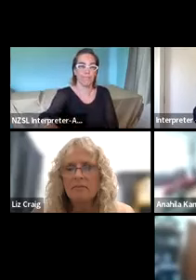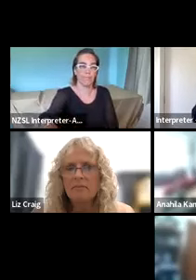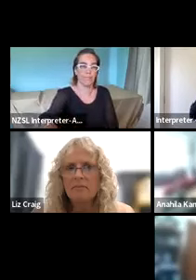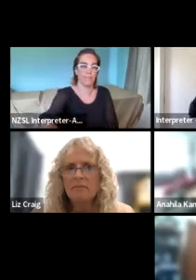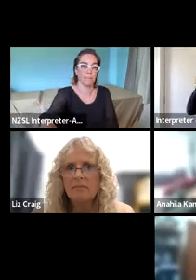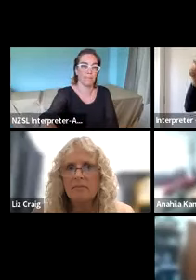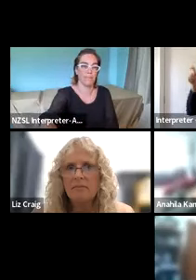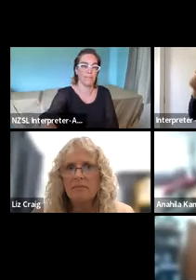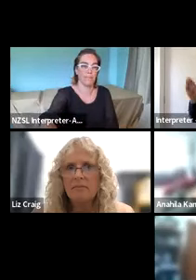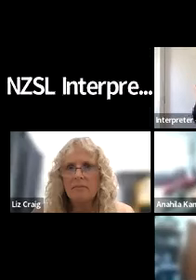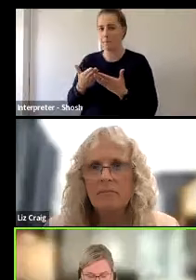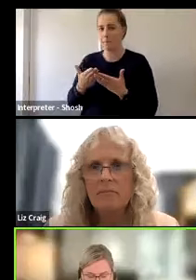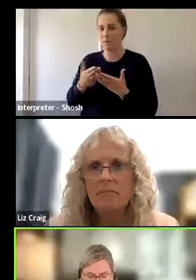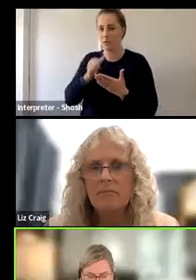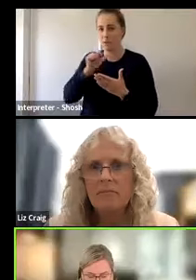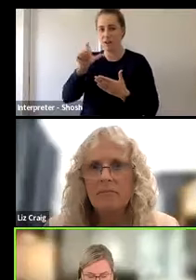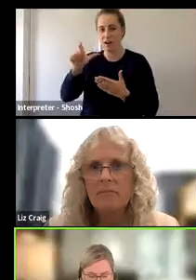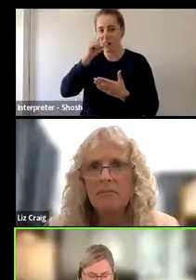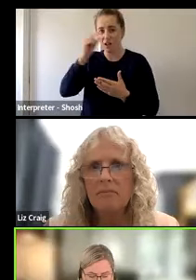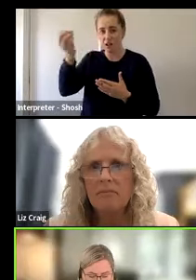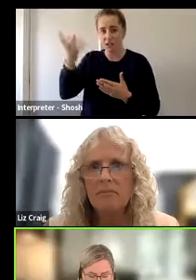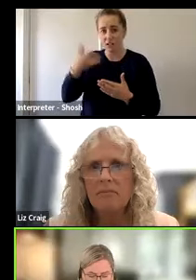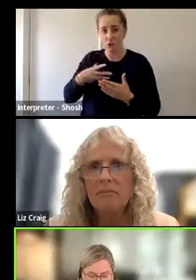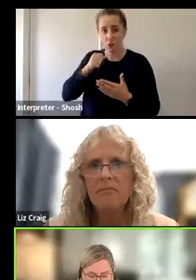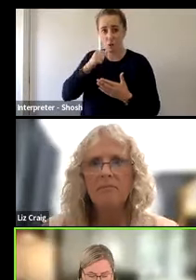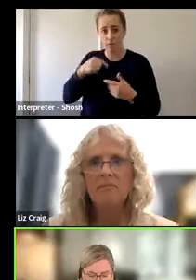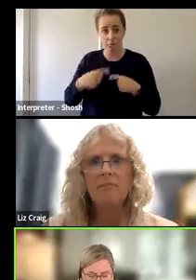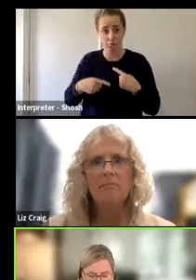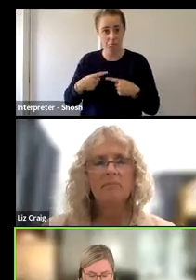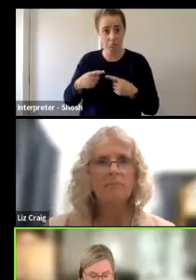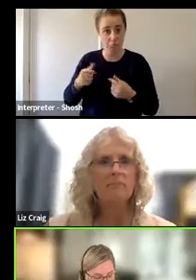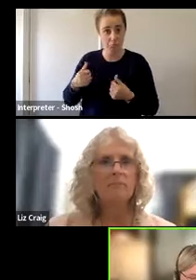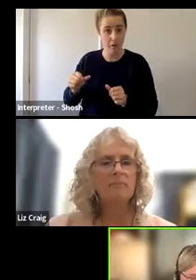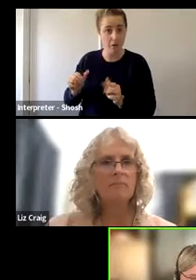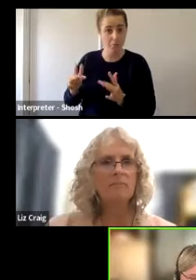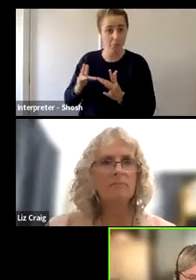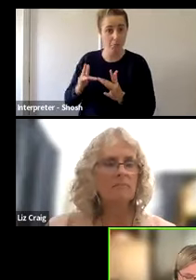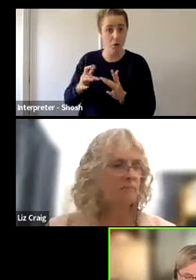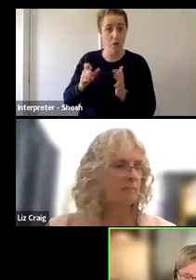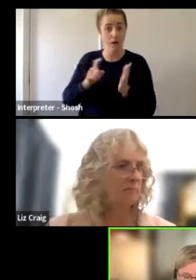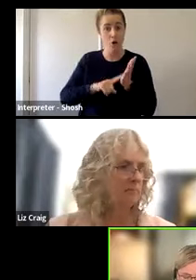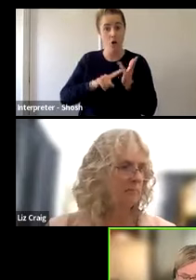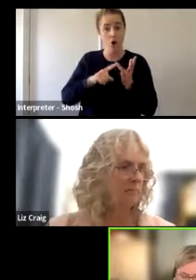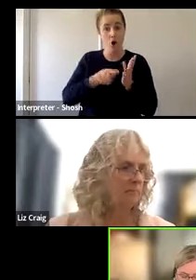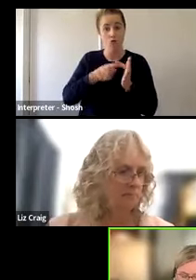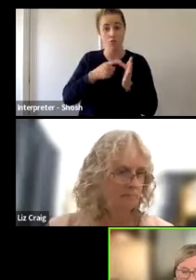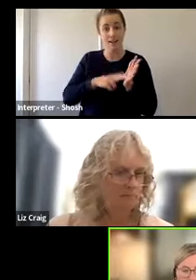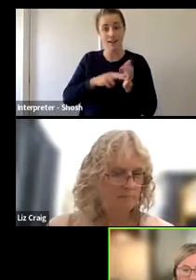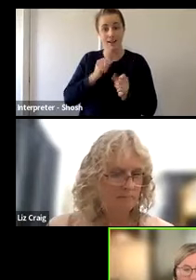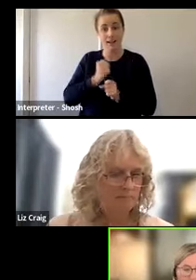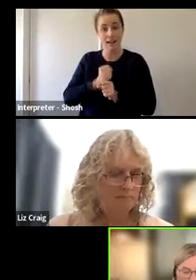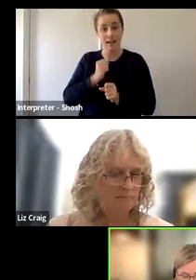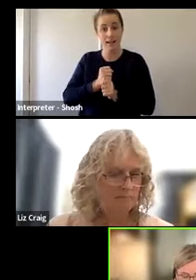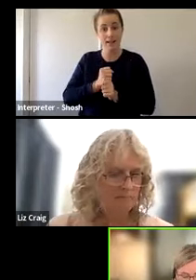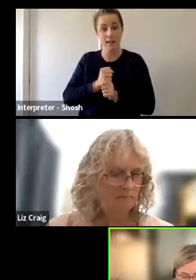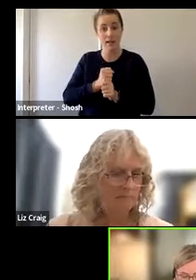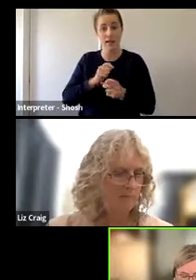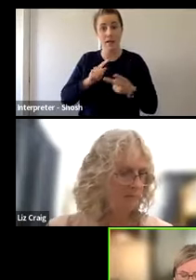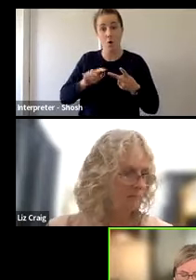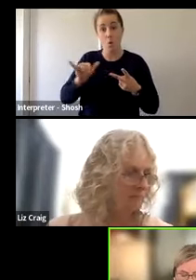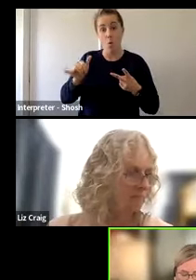Just if one of the clerks could let us know how we're getting on. We have Loren Glenn and